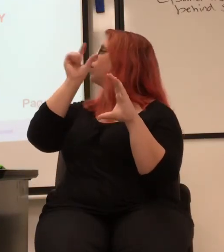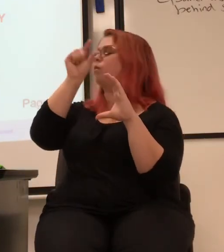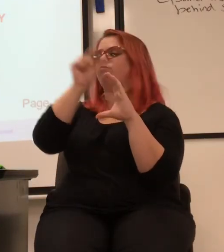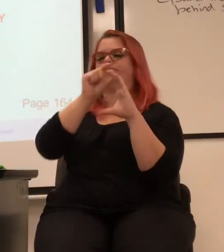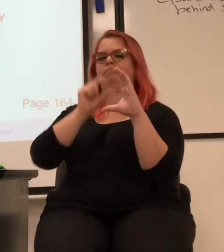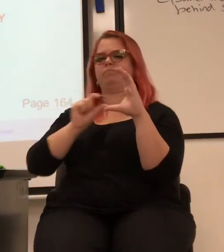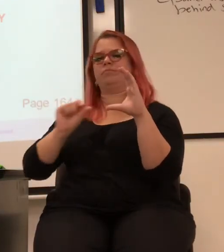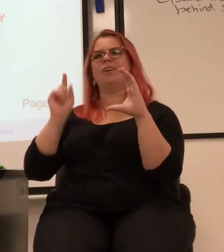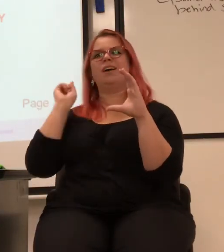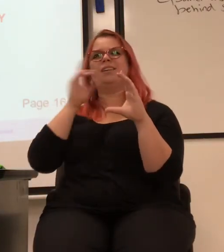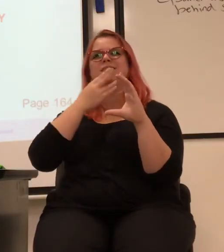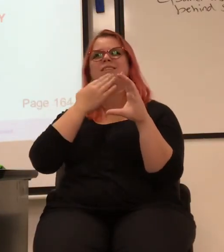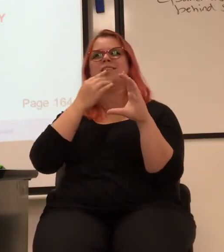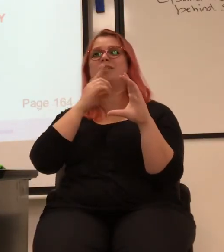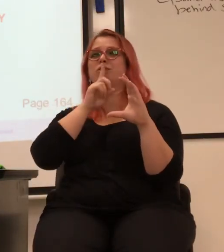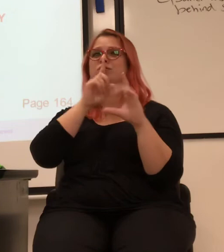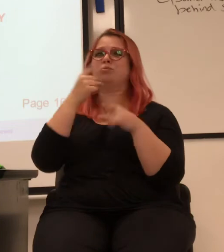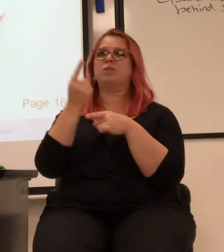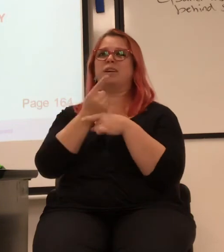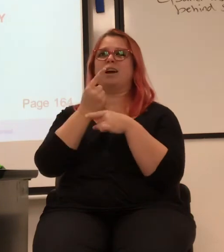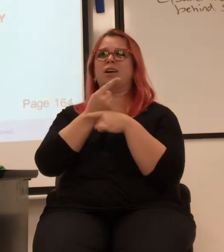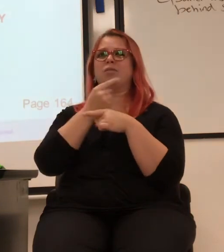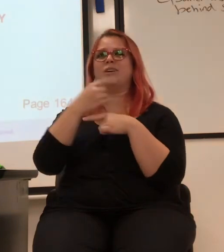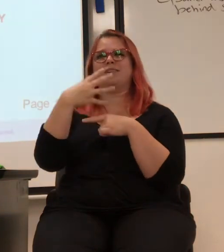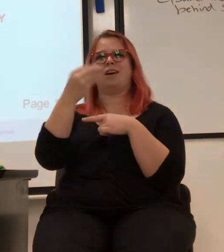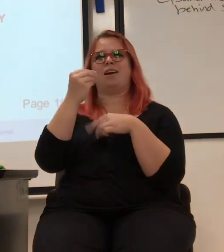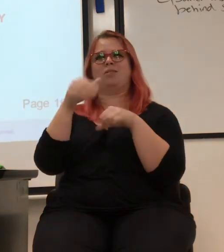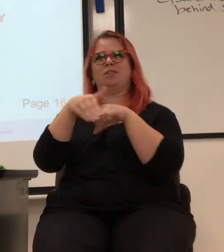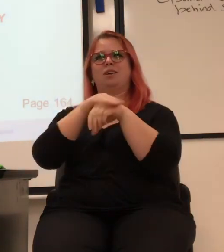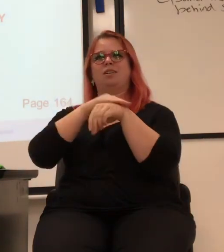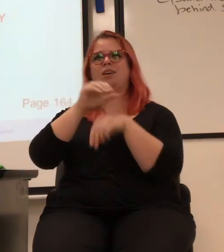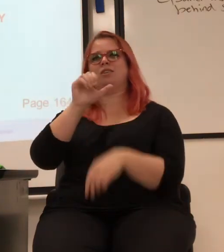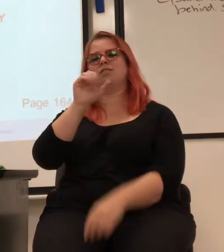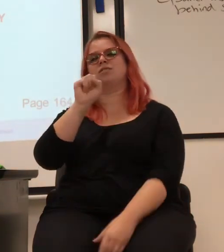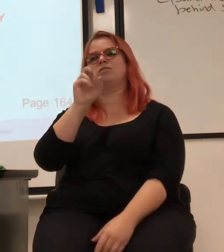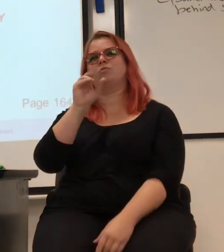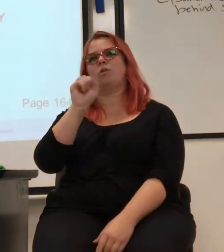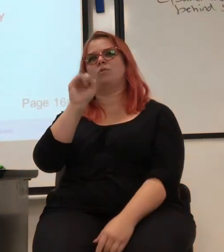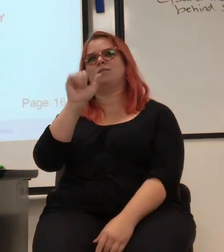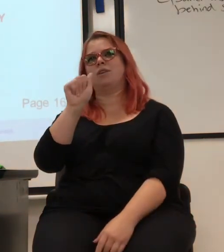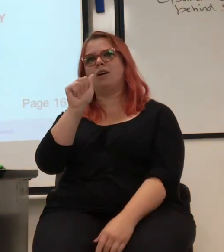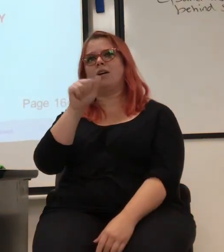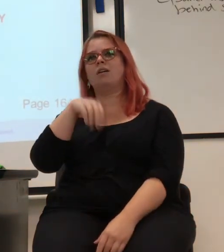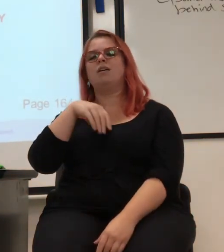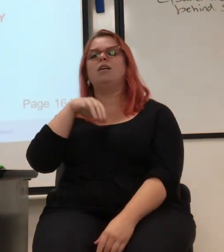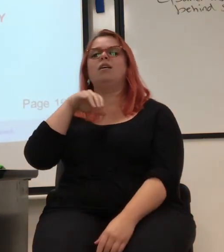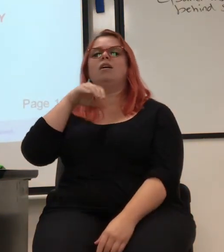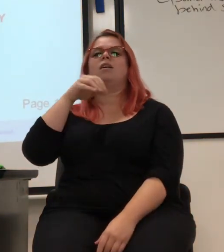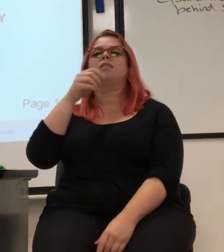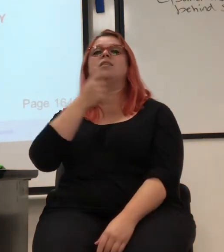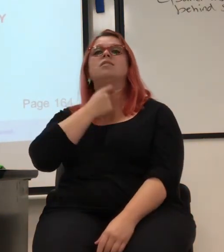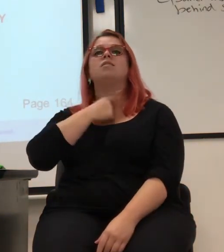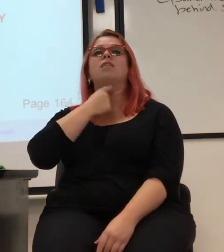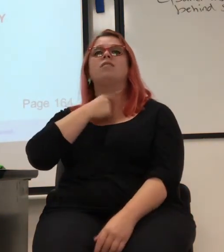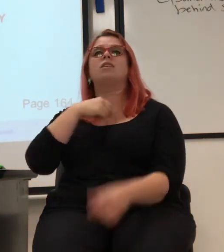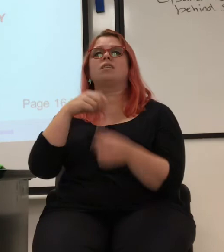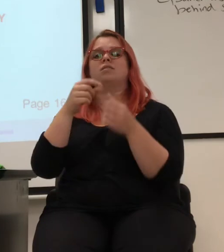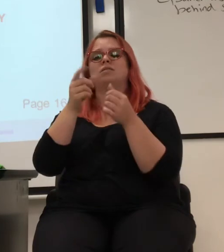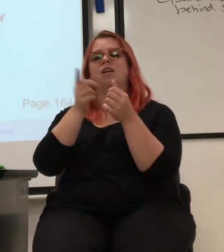stomach. The outermost layer, remember, is the serosa. That's kind of the color of it. So there's the esophagus. The first part of the